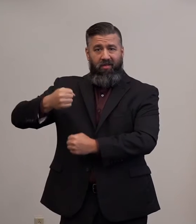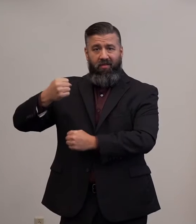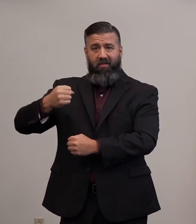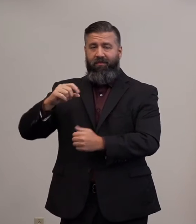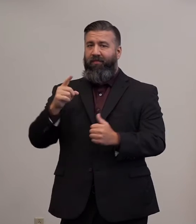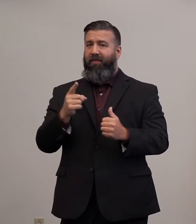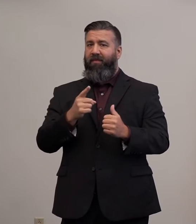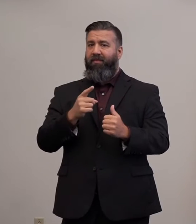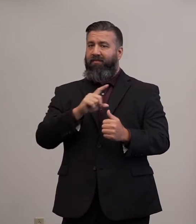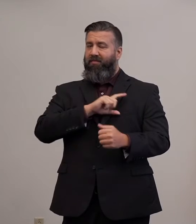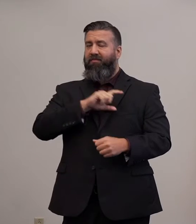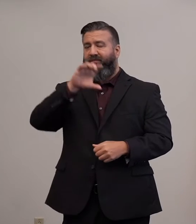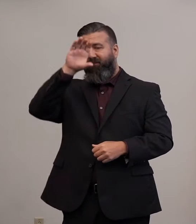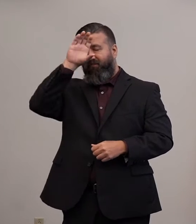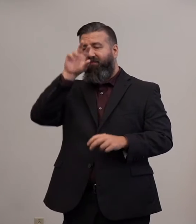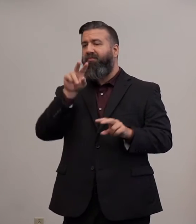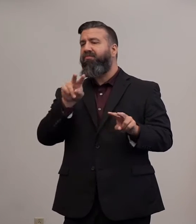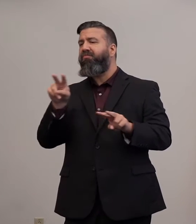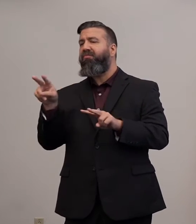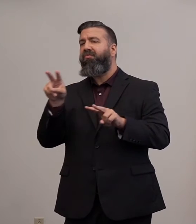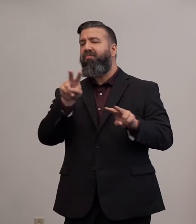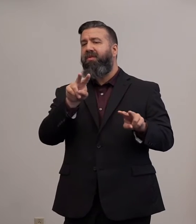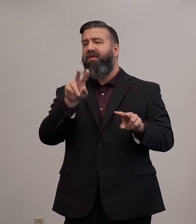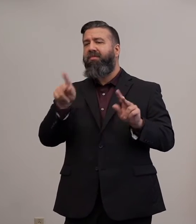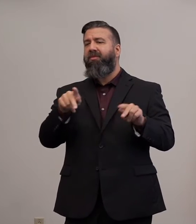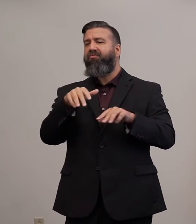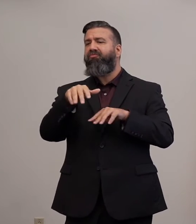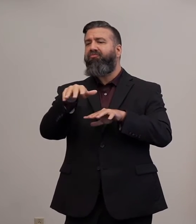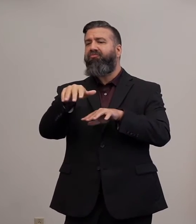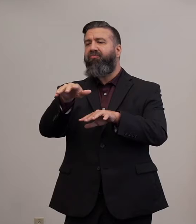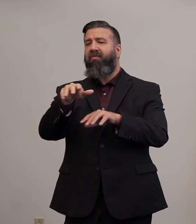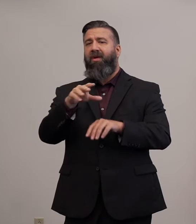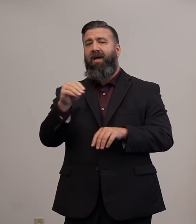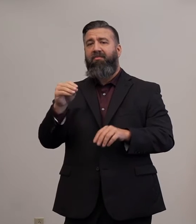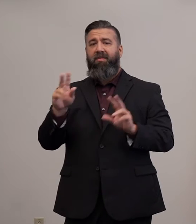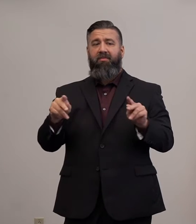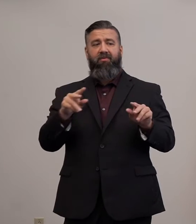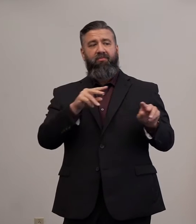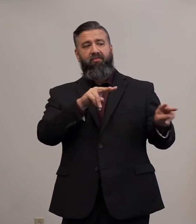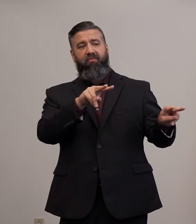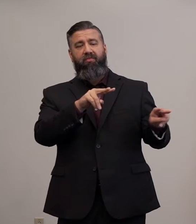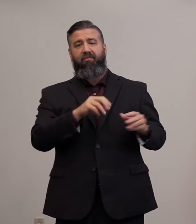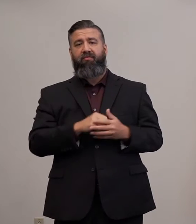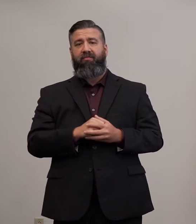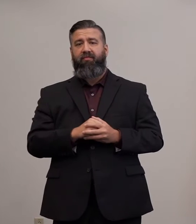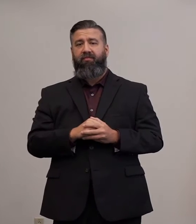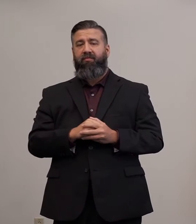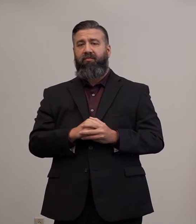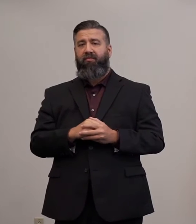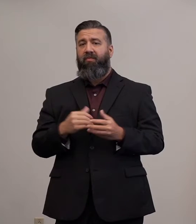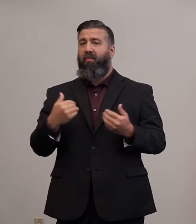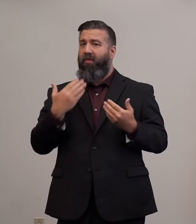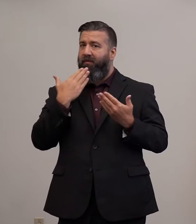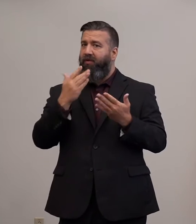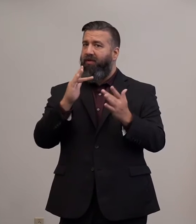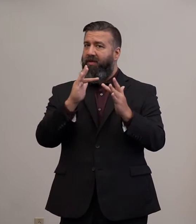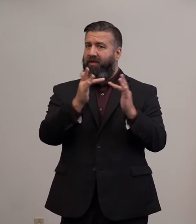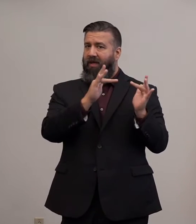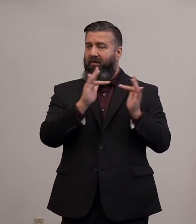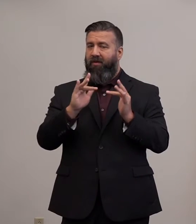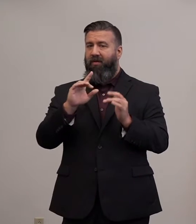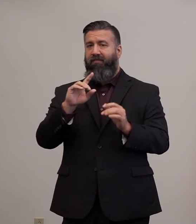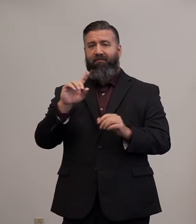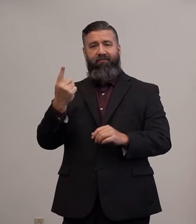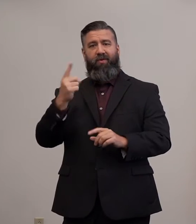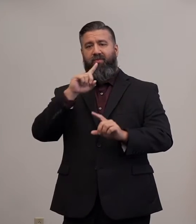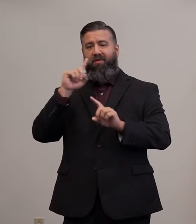watch over those demonstrating and those observing. We have a great network of first responders here in